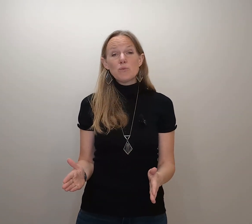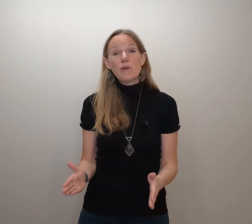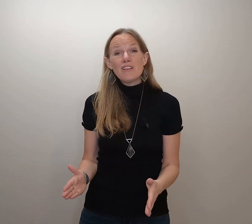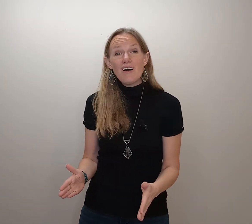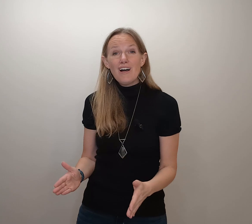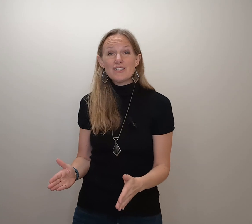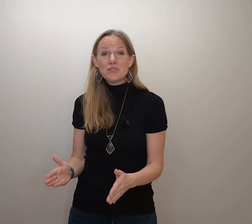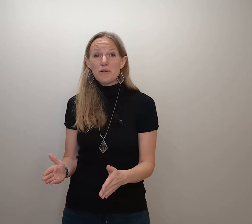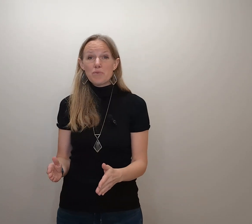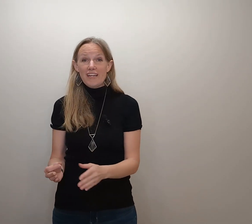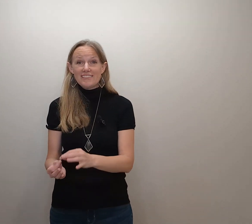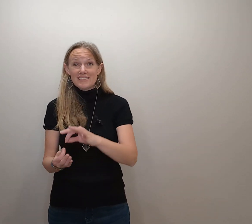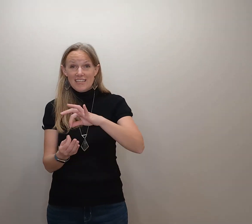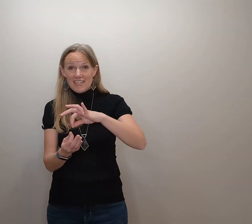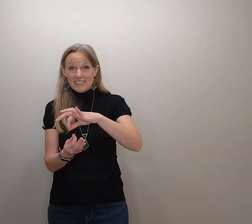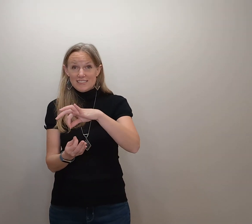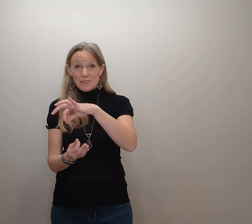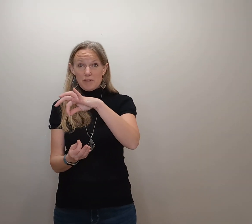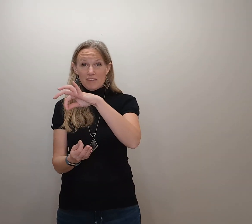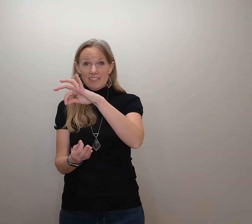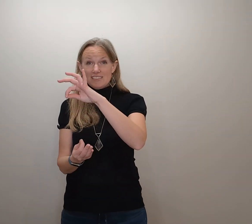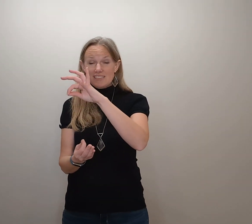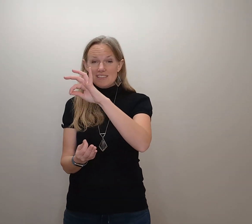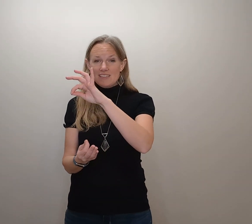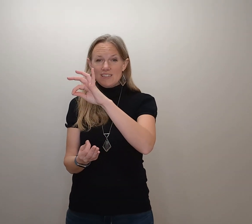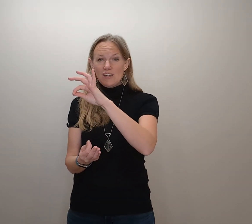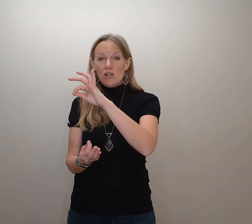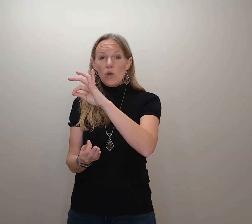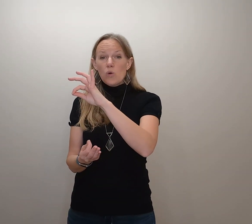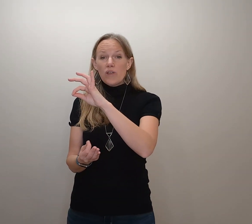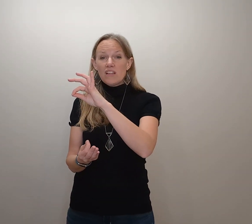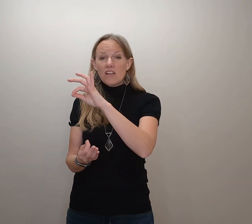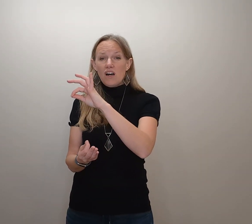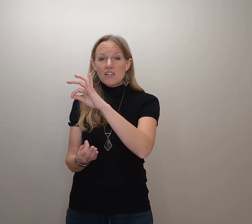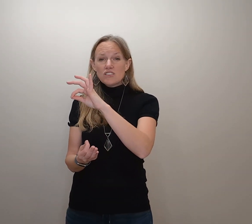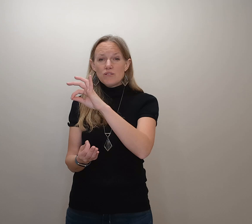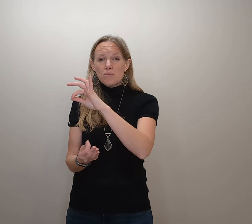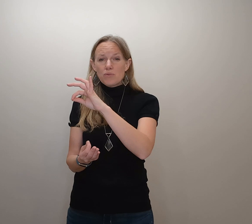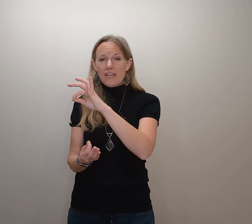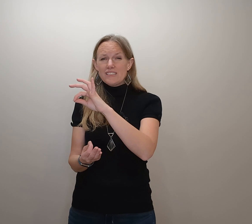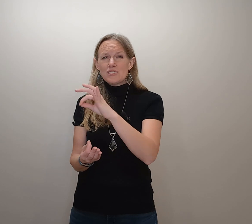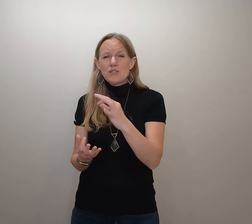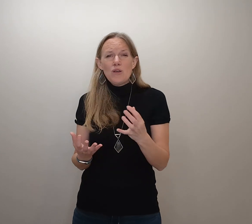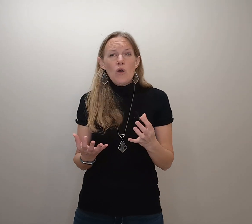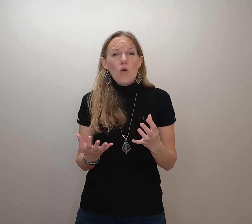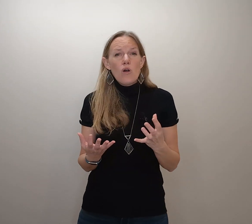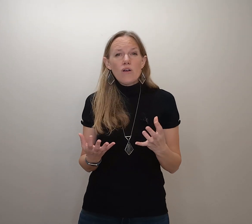Spirit, we long to embrace. Spirit, we long to embrace. Okay,